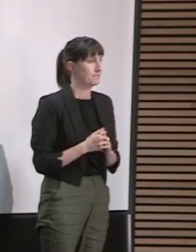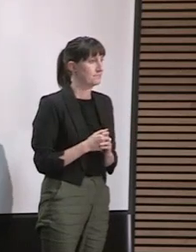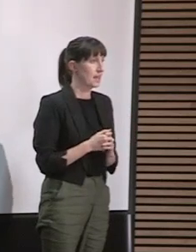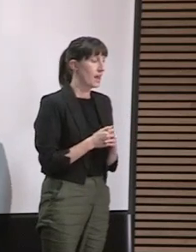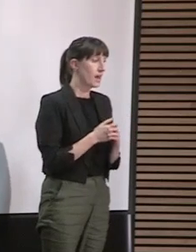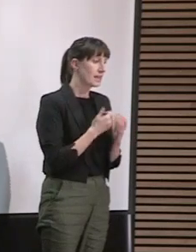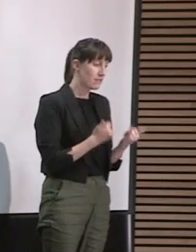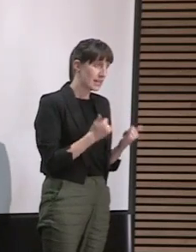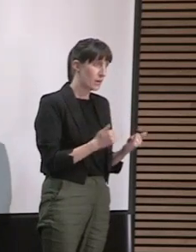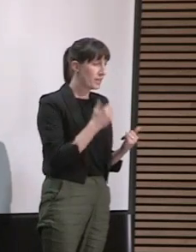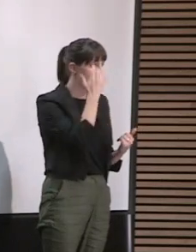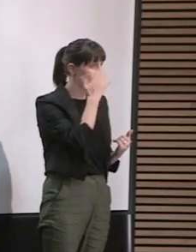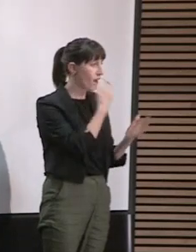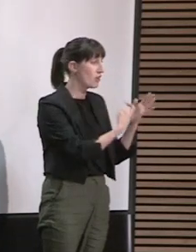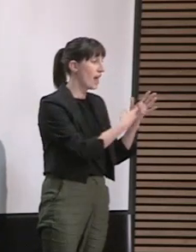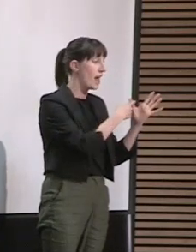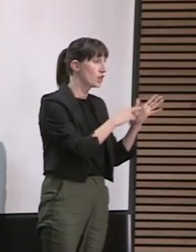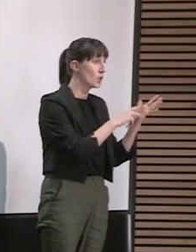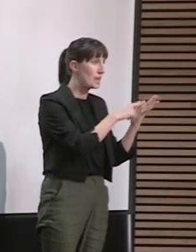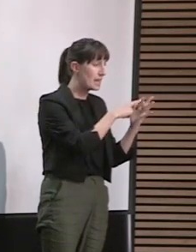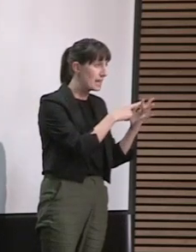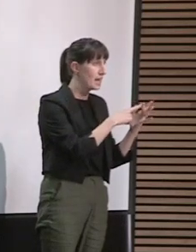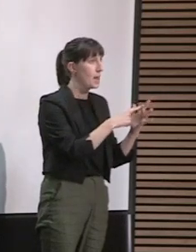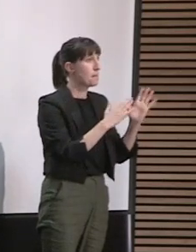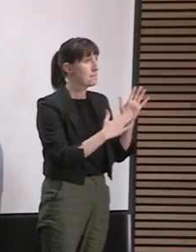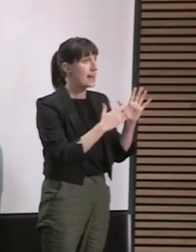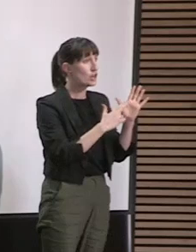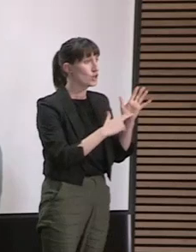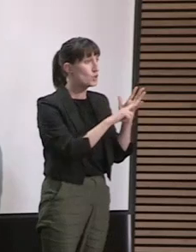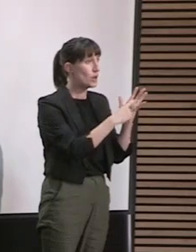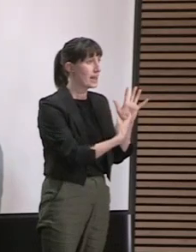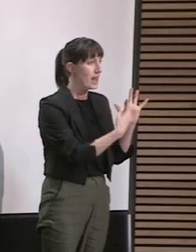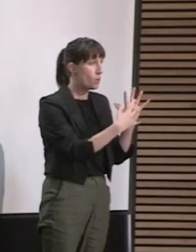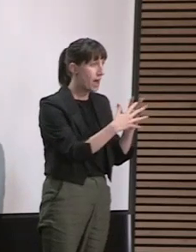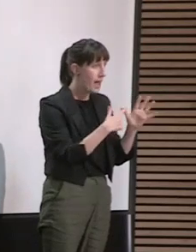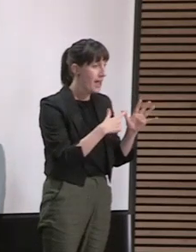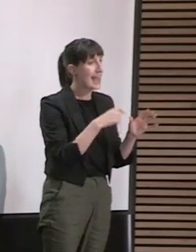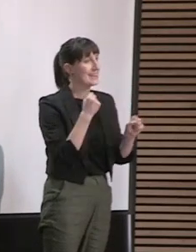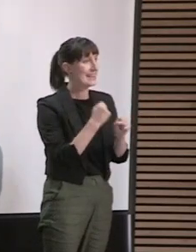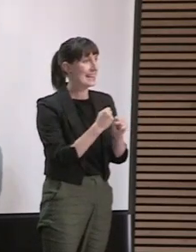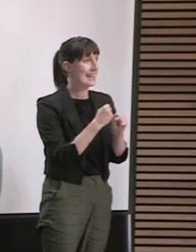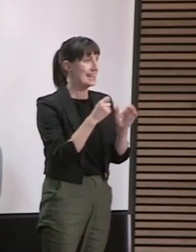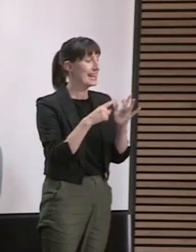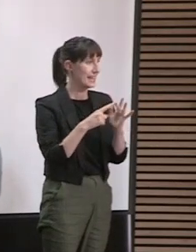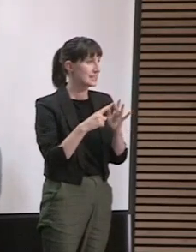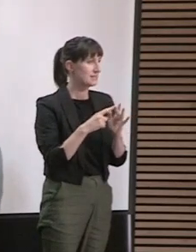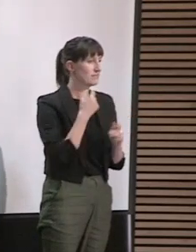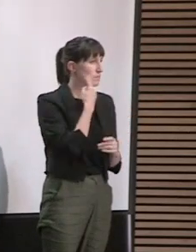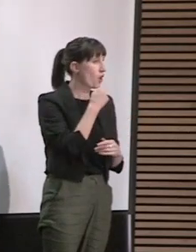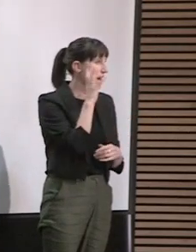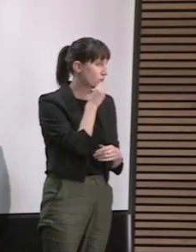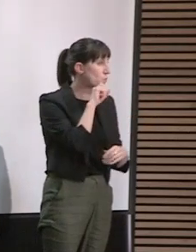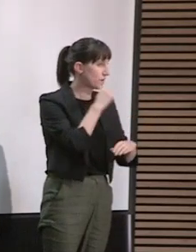includes sites in Ranui, Glen Innes and Manurewa, which are being set up tomorrow afternoon. Overall, there are now